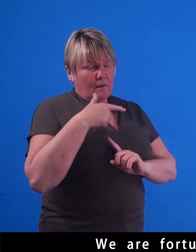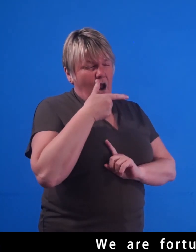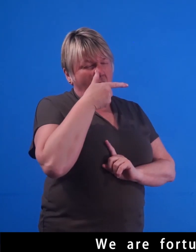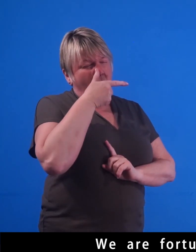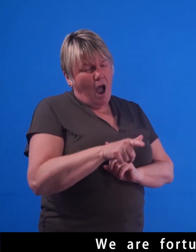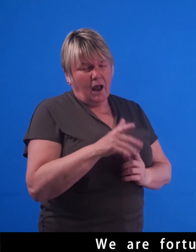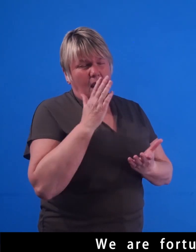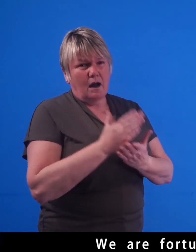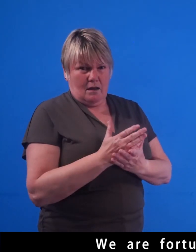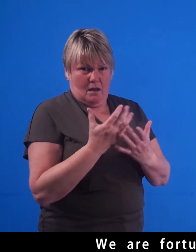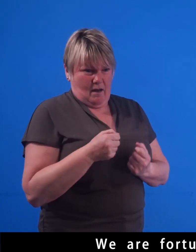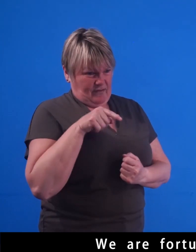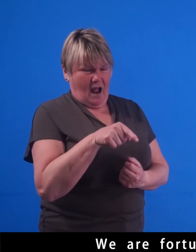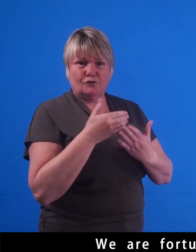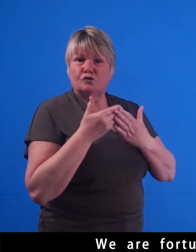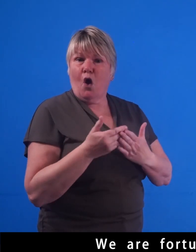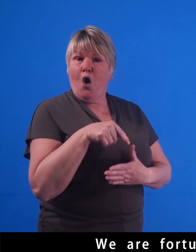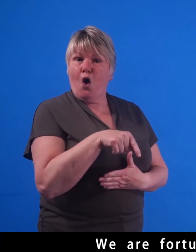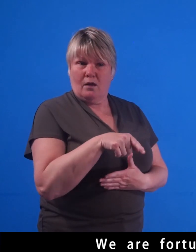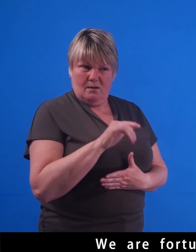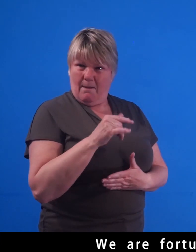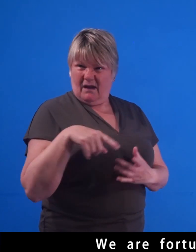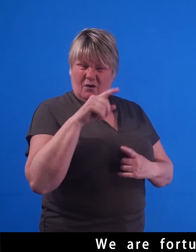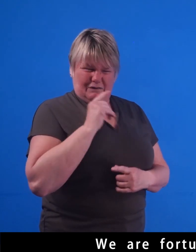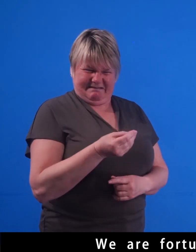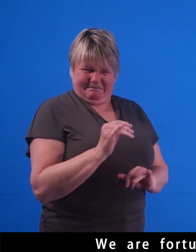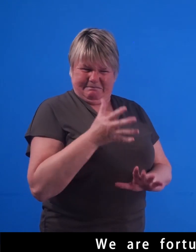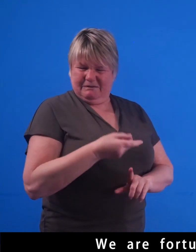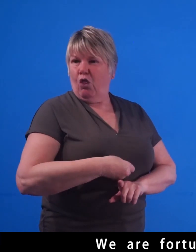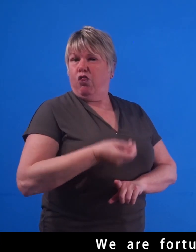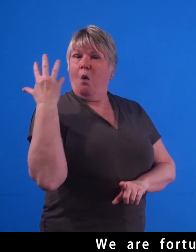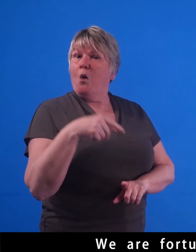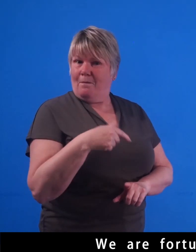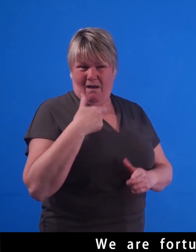We are fortunate to have this doll, which might well have been thrown away.